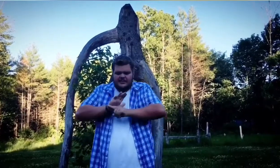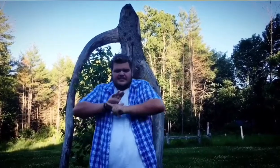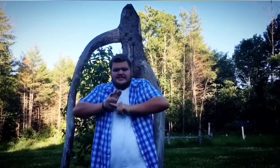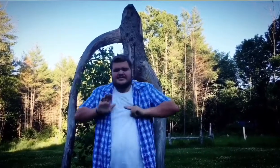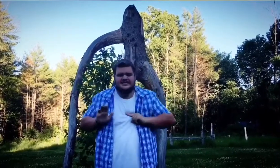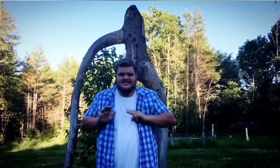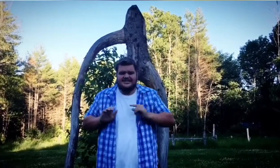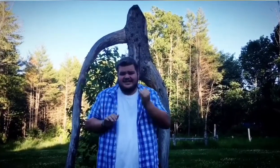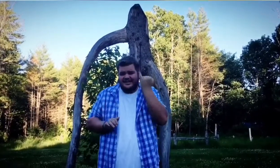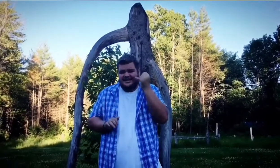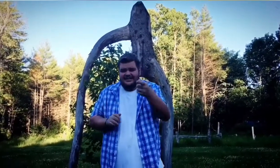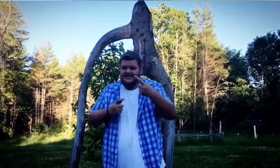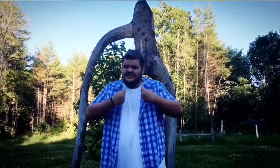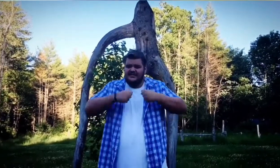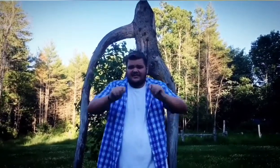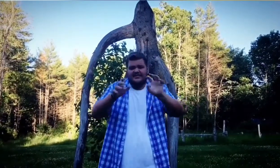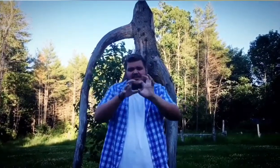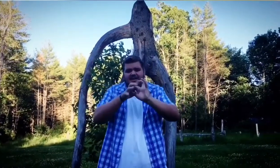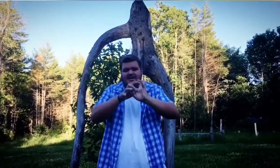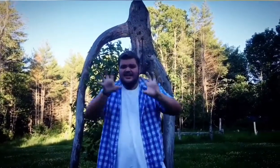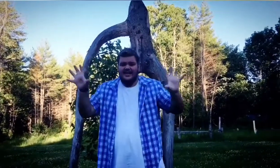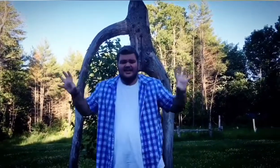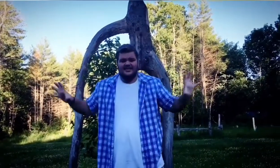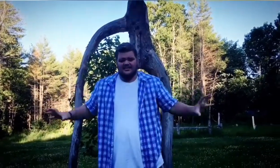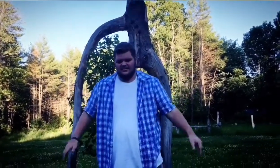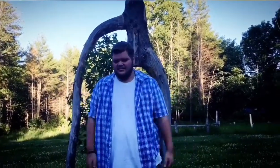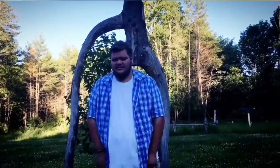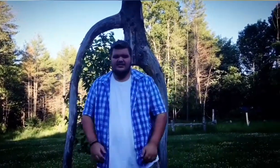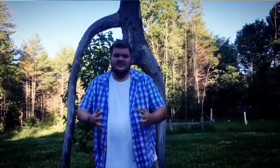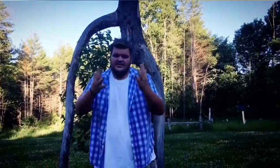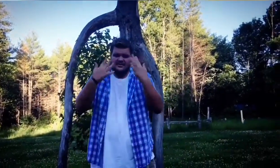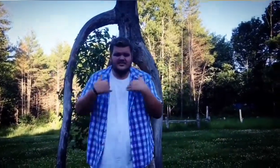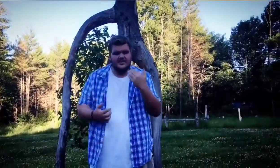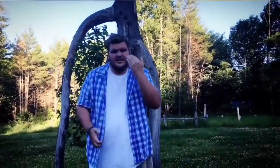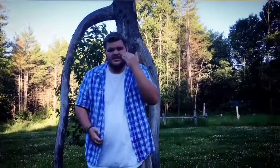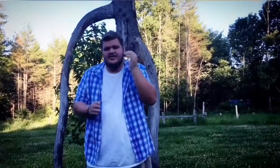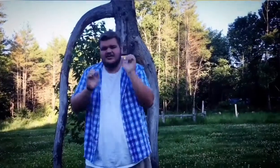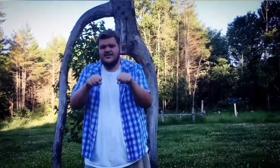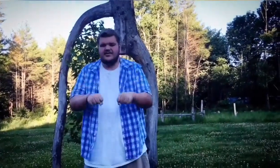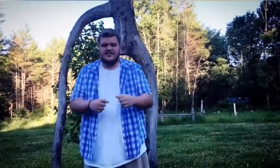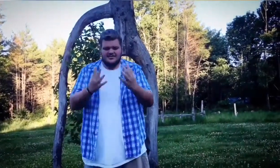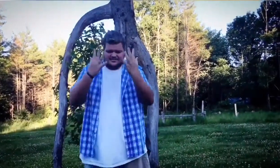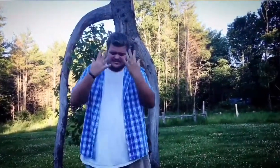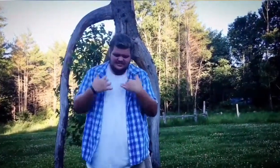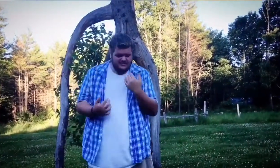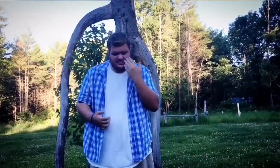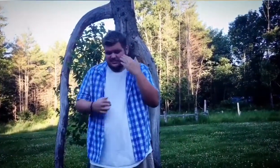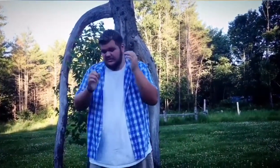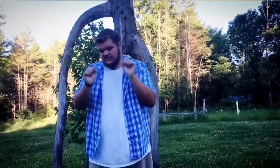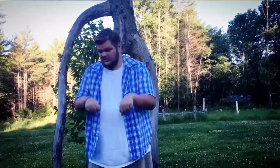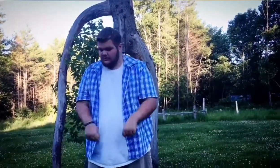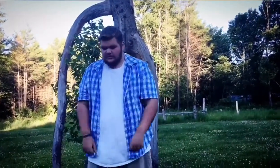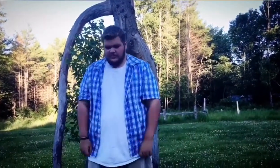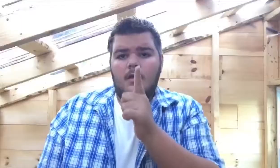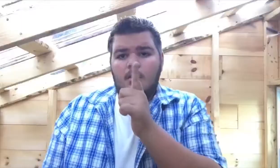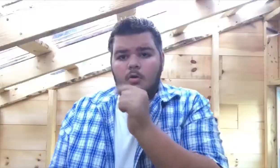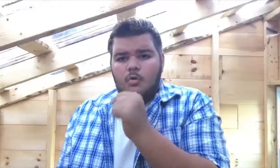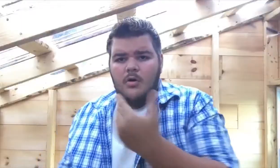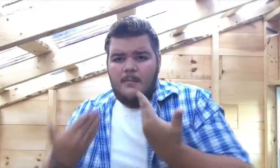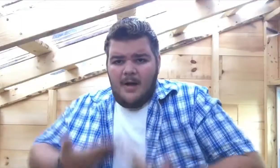Yeah, suicide if you ever try to let go. I'm sad to know, yeah, I'm sad to know, yeah.